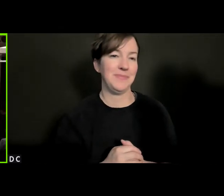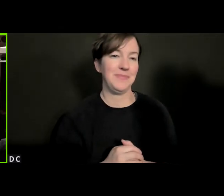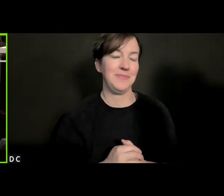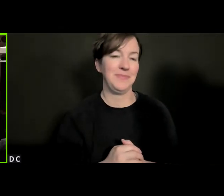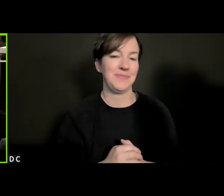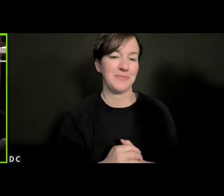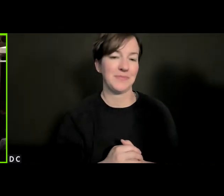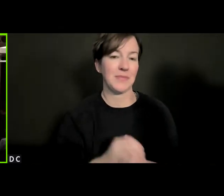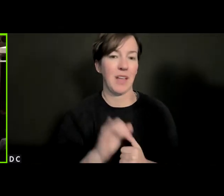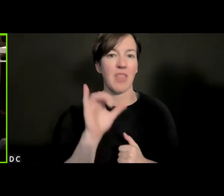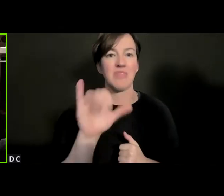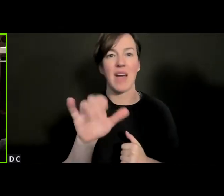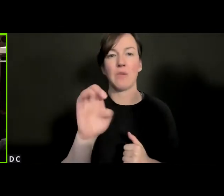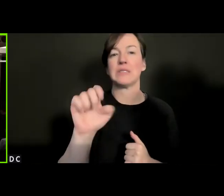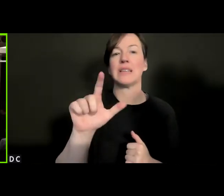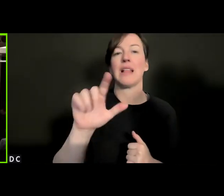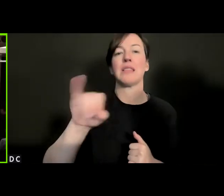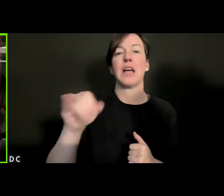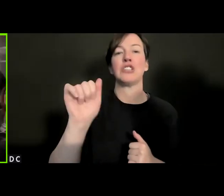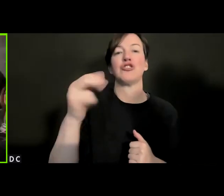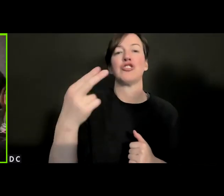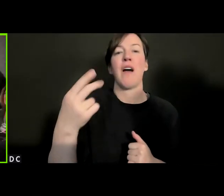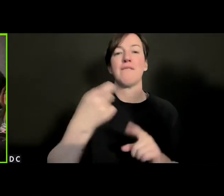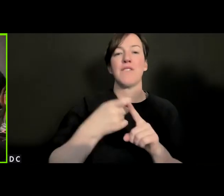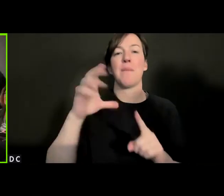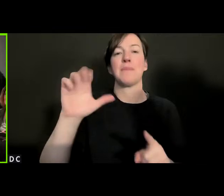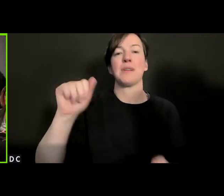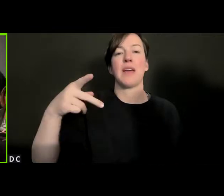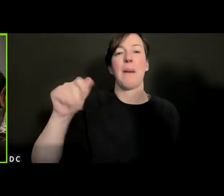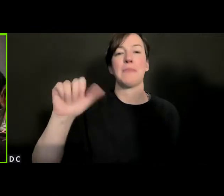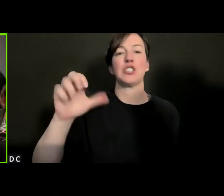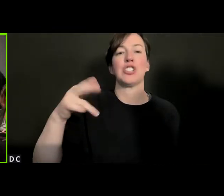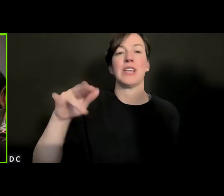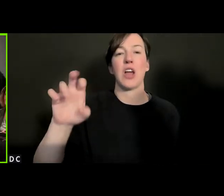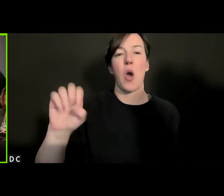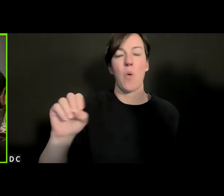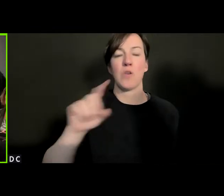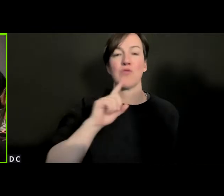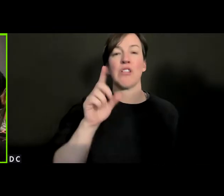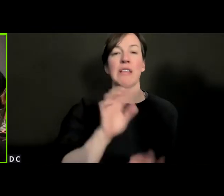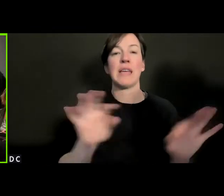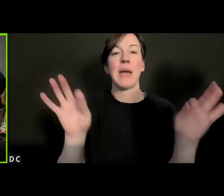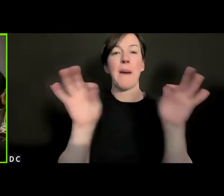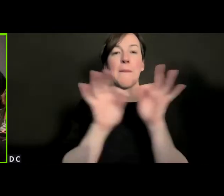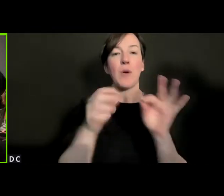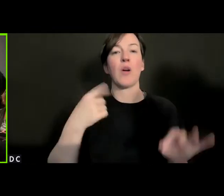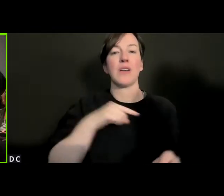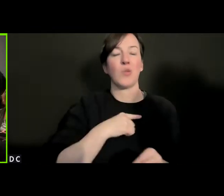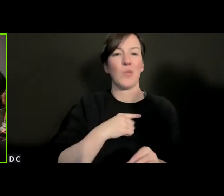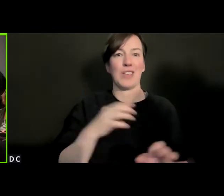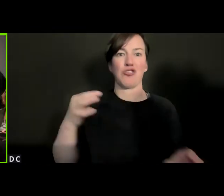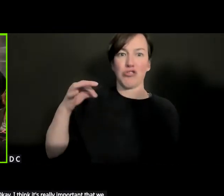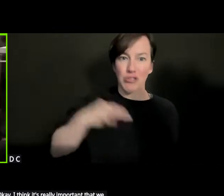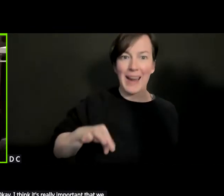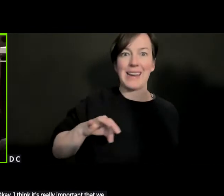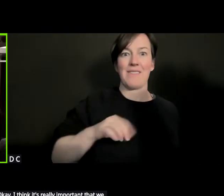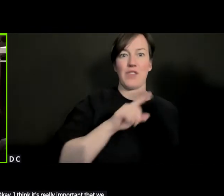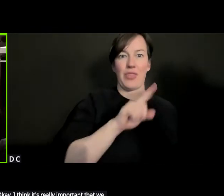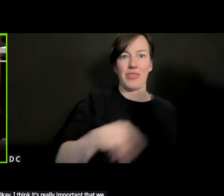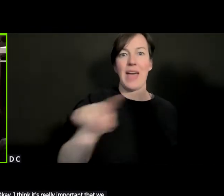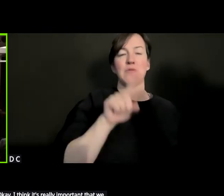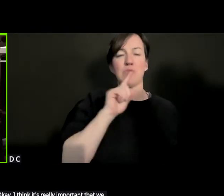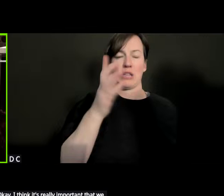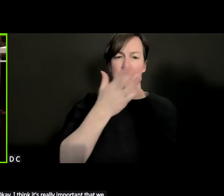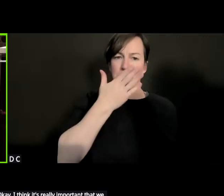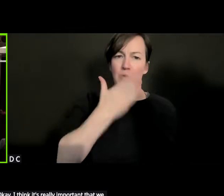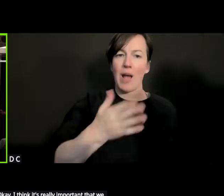That was Elijah from Cappuccino. Okay. Nice. I think it's really important that we give them credit because these are really well